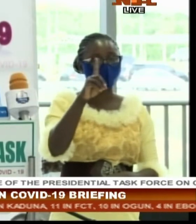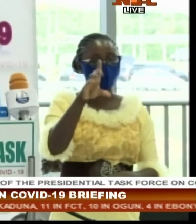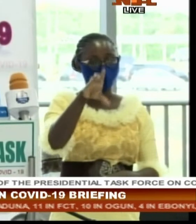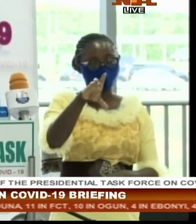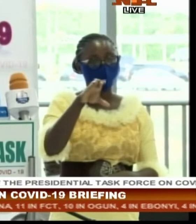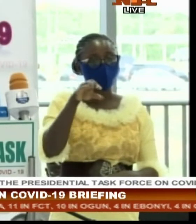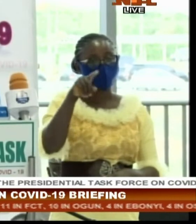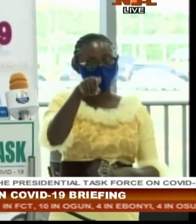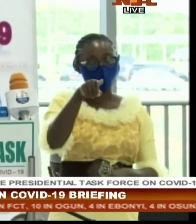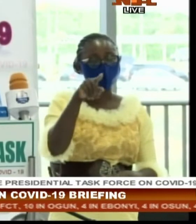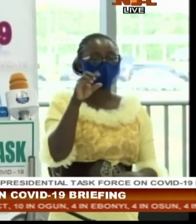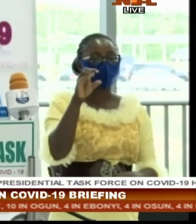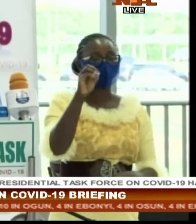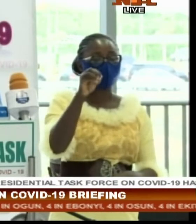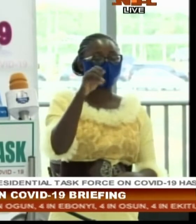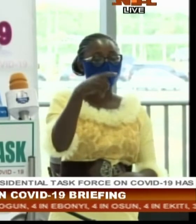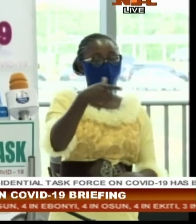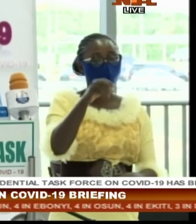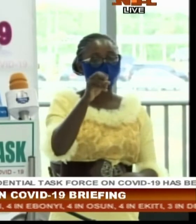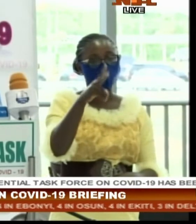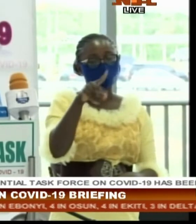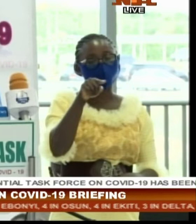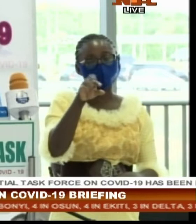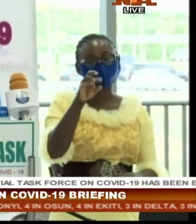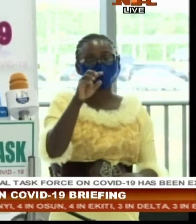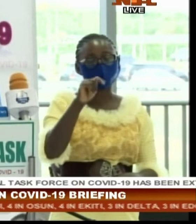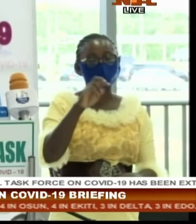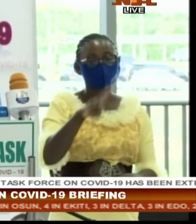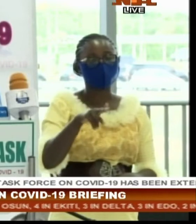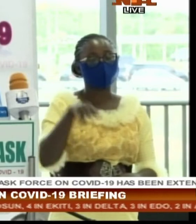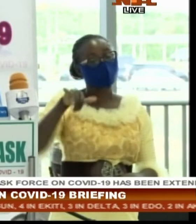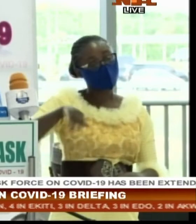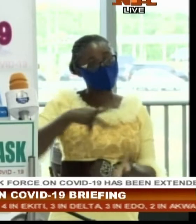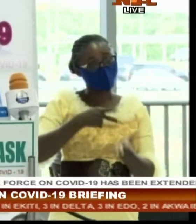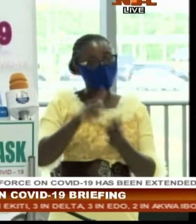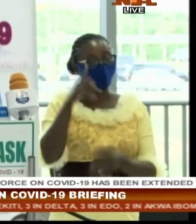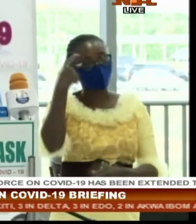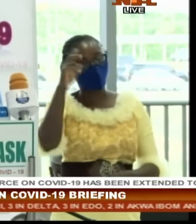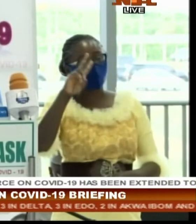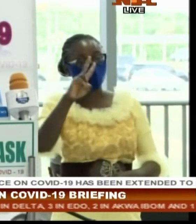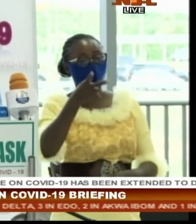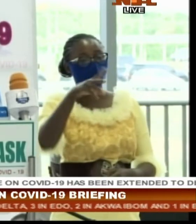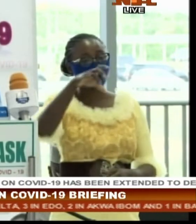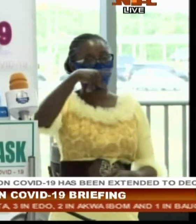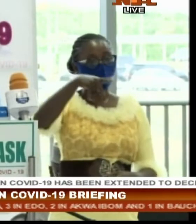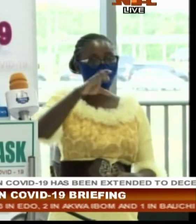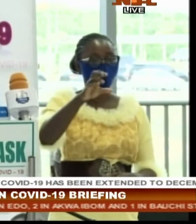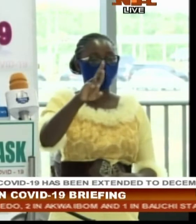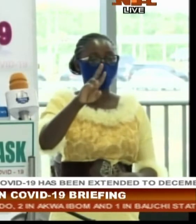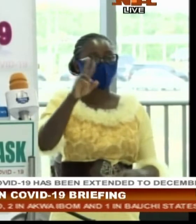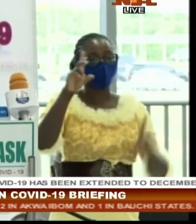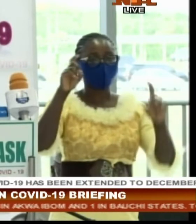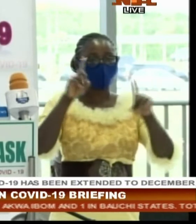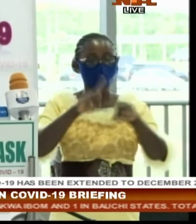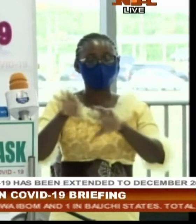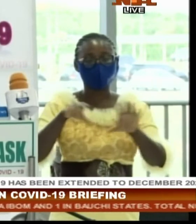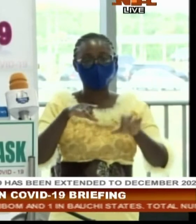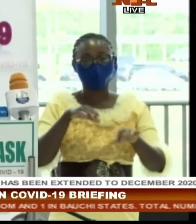nitp.ncdc.gov.ng, and the pay for a repeat second PCR test to be done upon arrival in Nigeria.